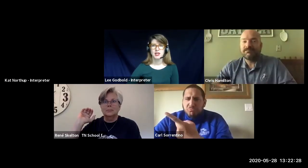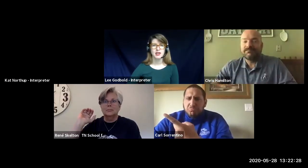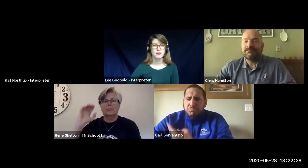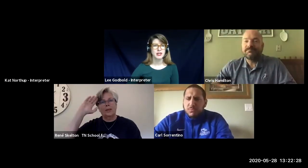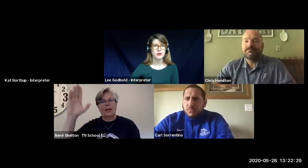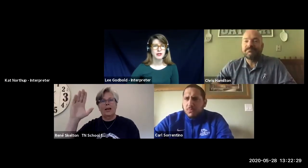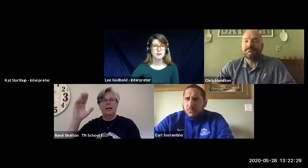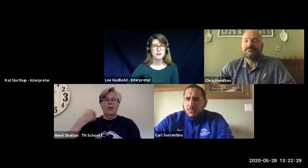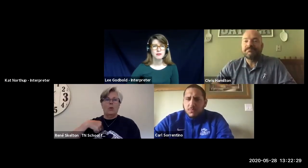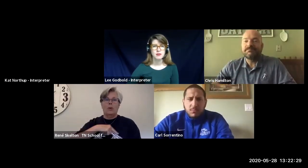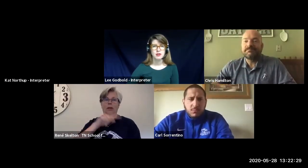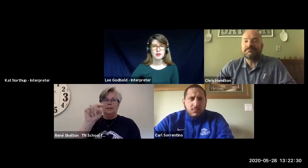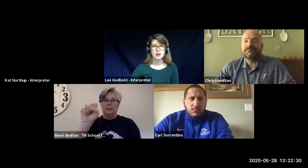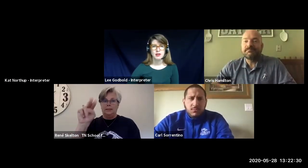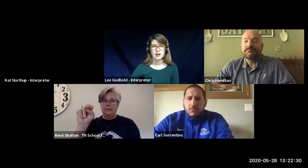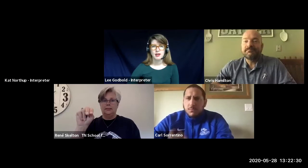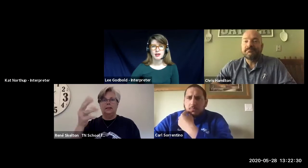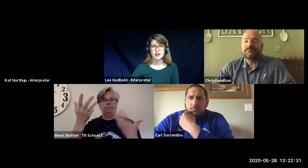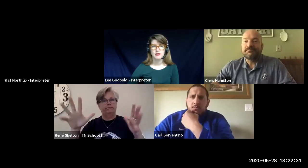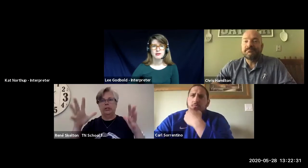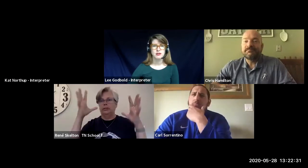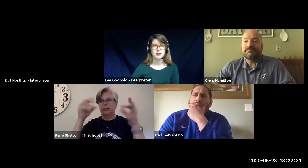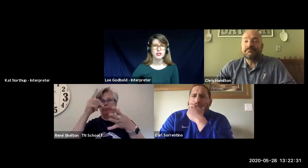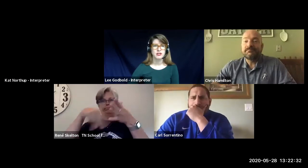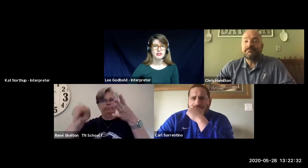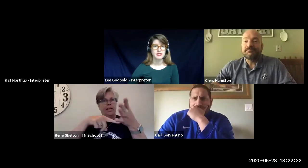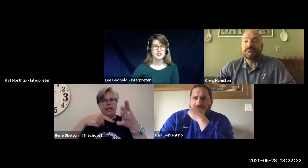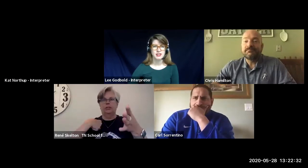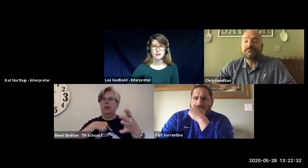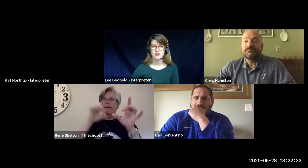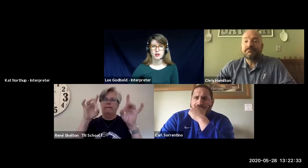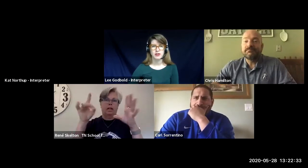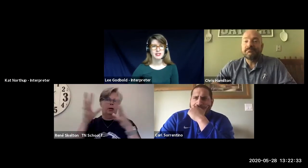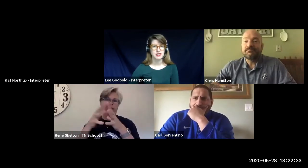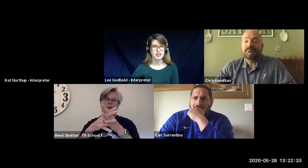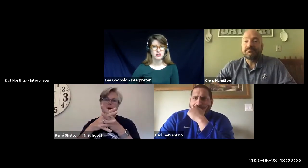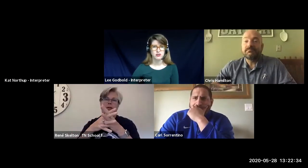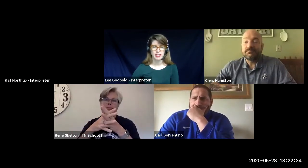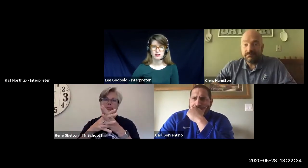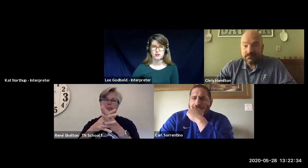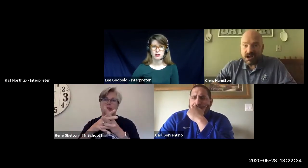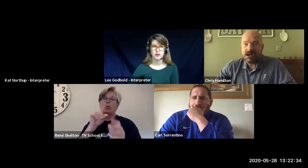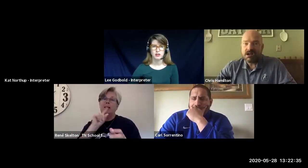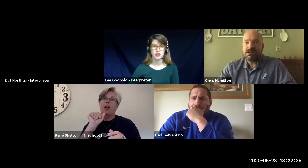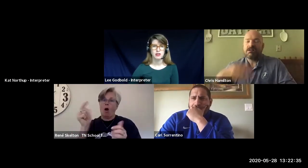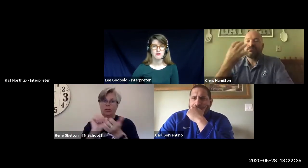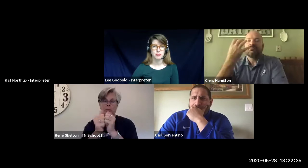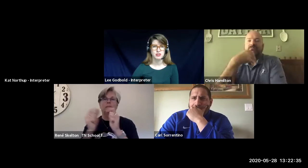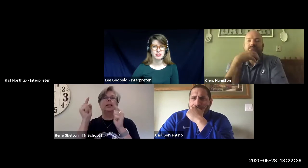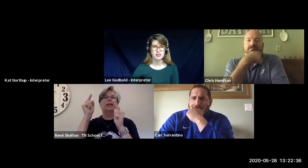Hey, Renee, go ahead. Hi. So we here at Tennessee have already decided to cancel our volleyball and football